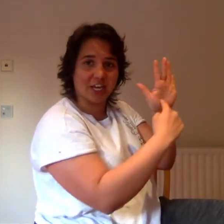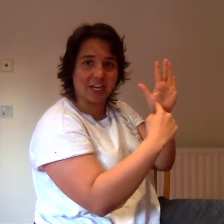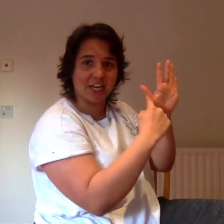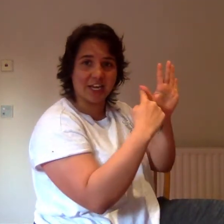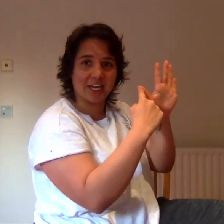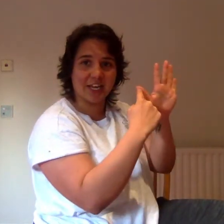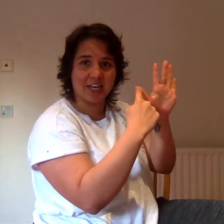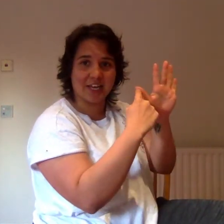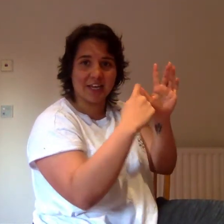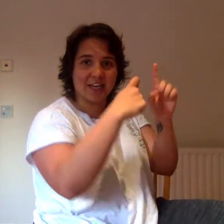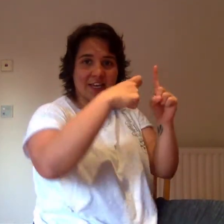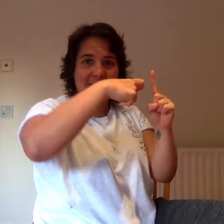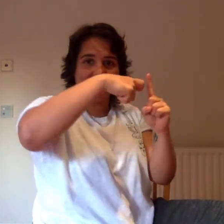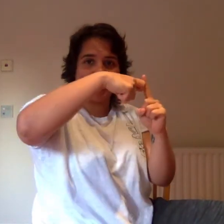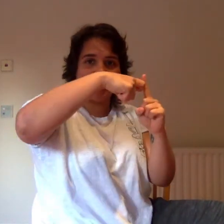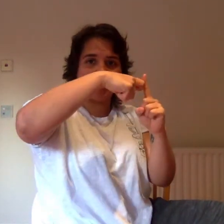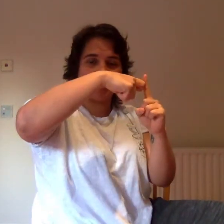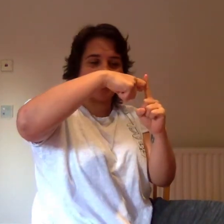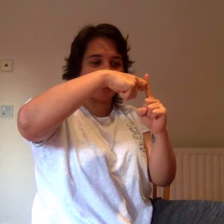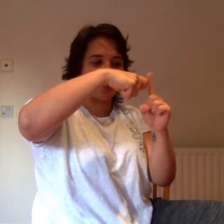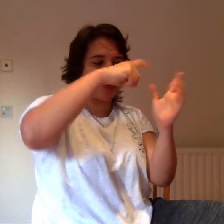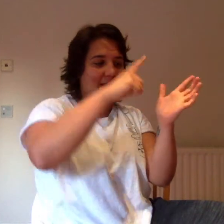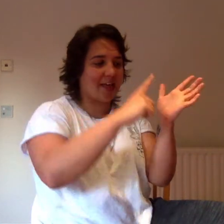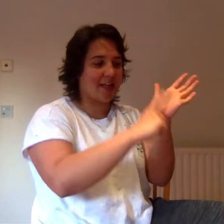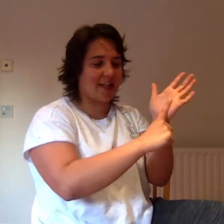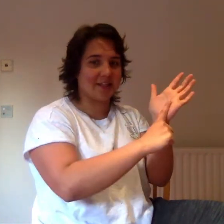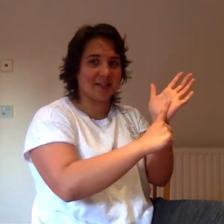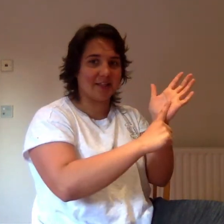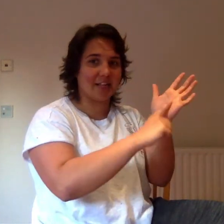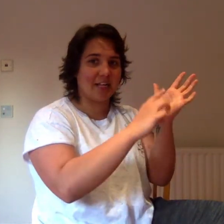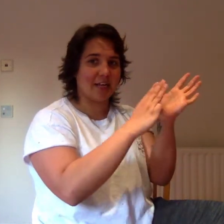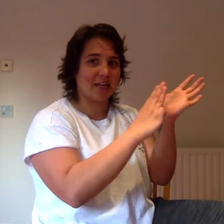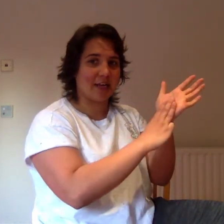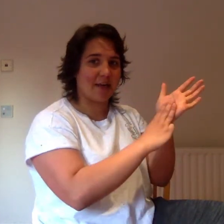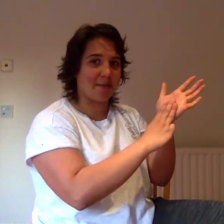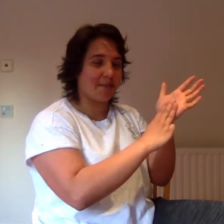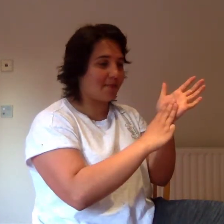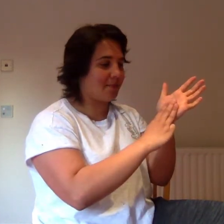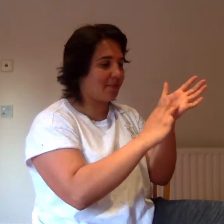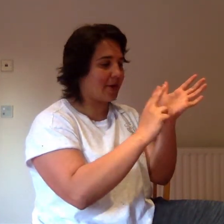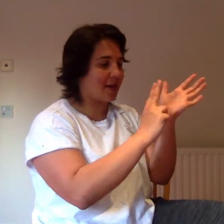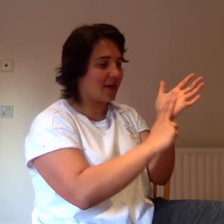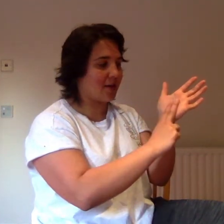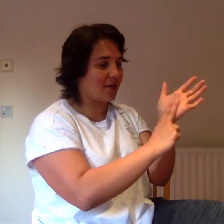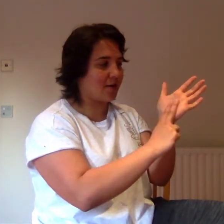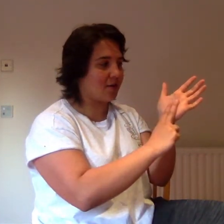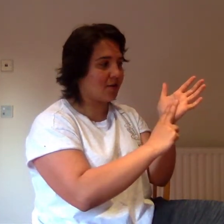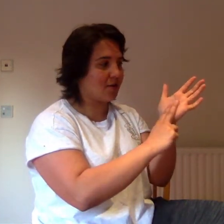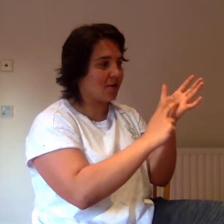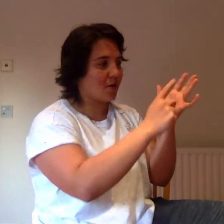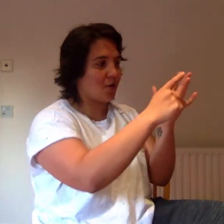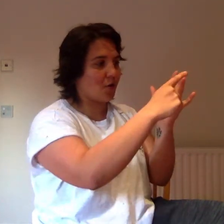J, K, L, M, N,